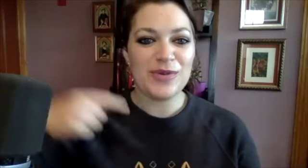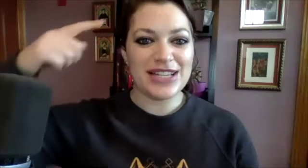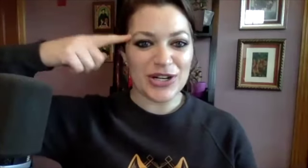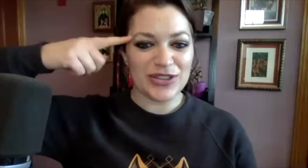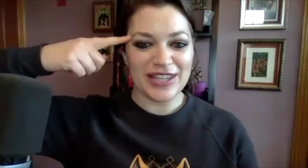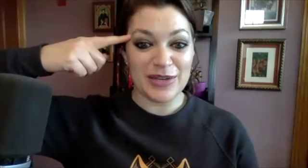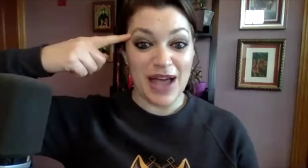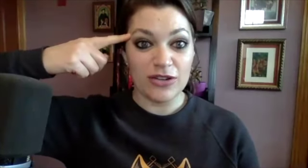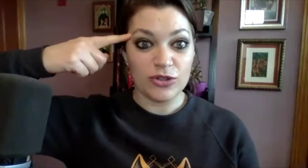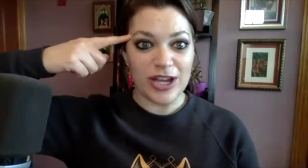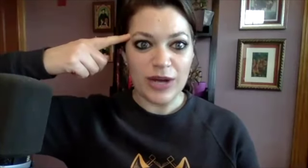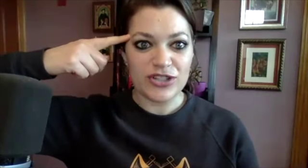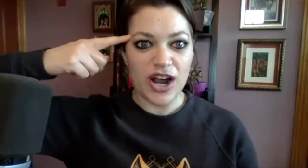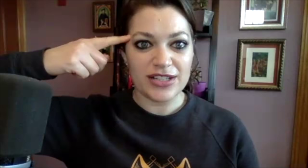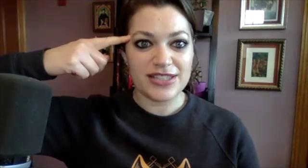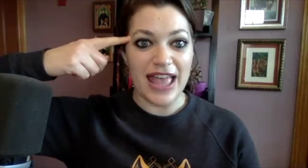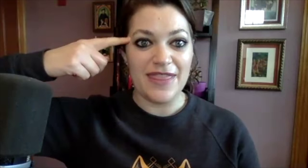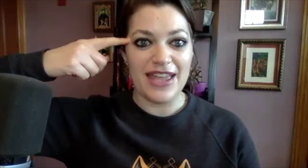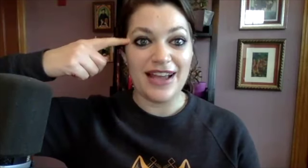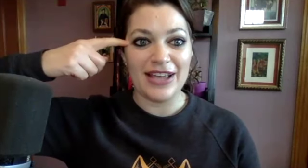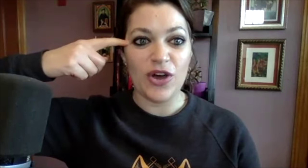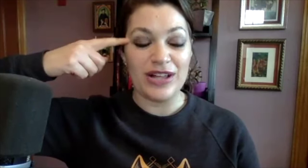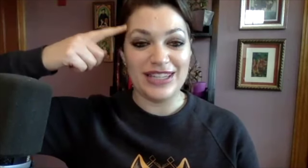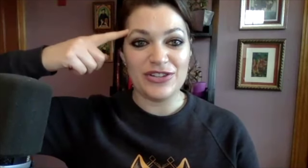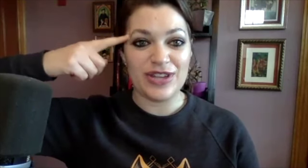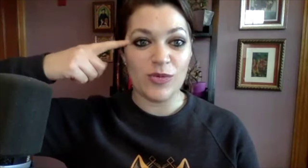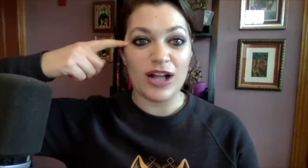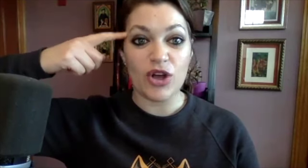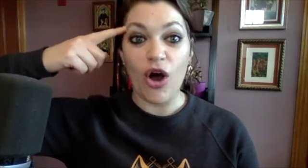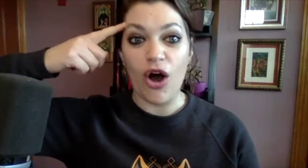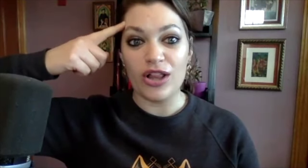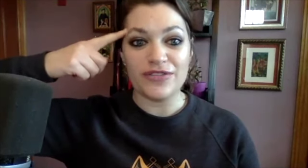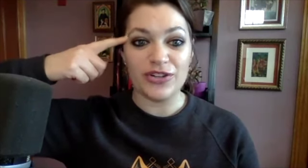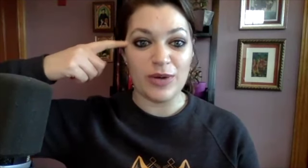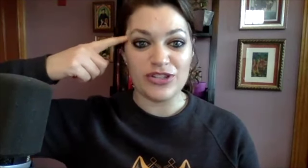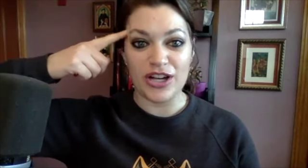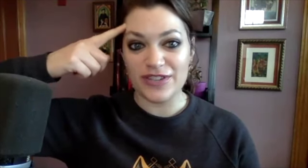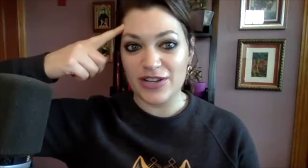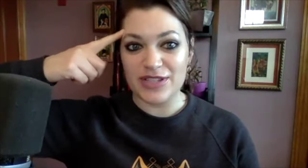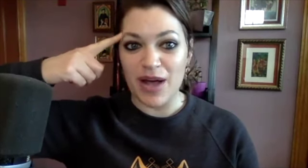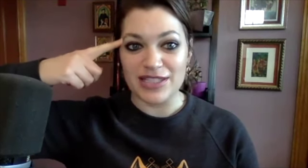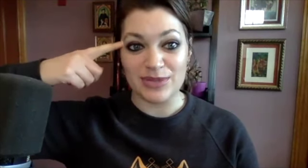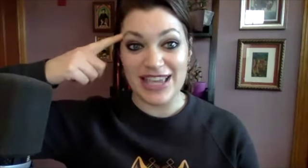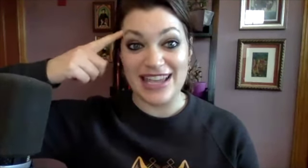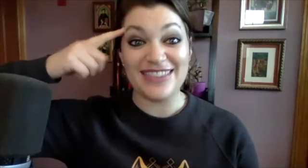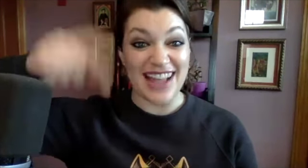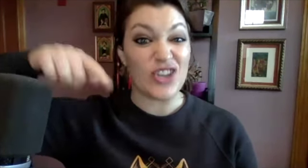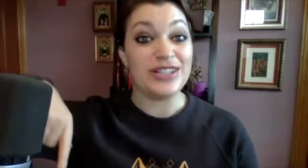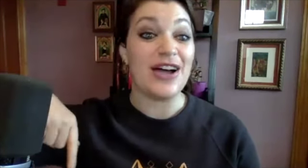I start thinking about great white sharks and then I go on the internet and watch all of the great white shark videos I possibly can, that's going down a